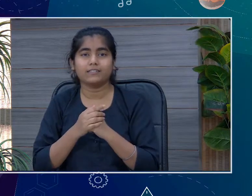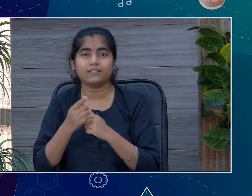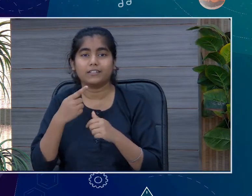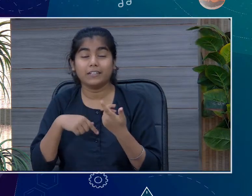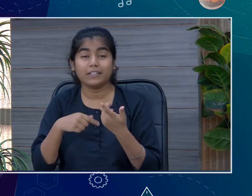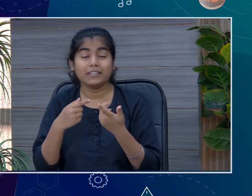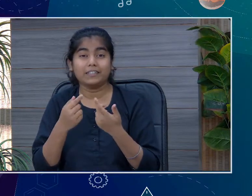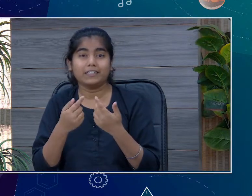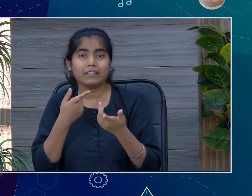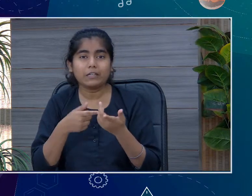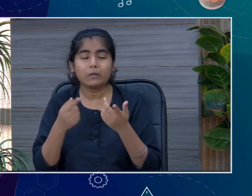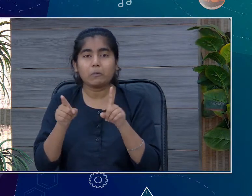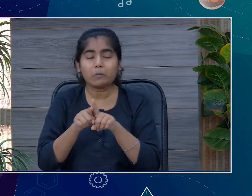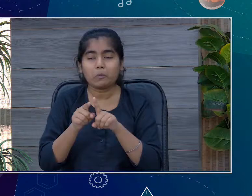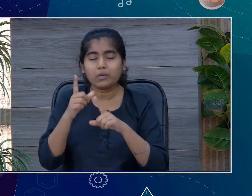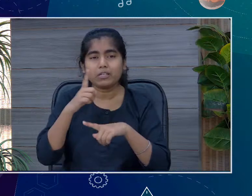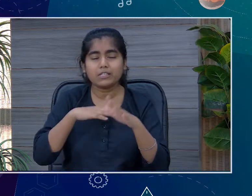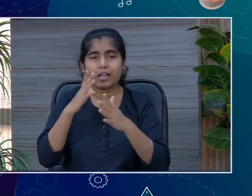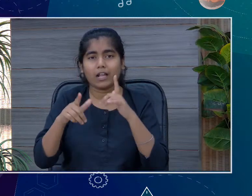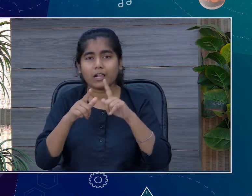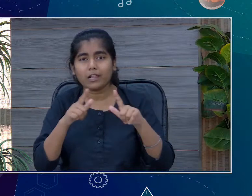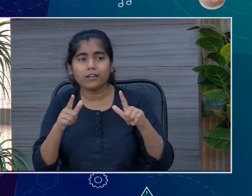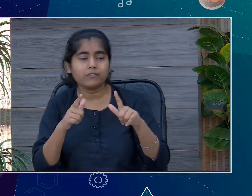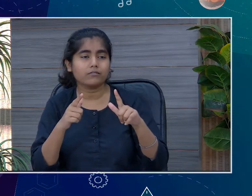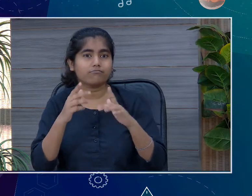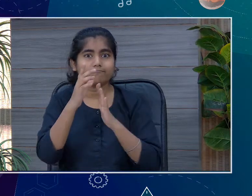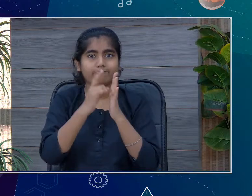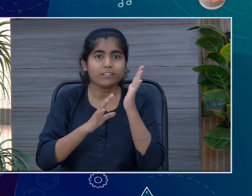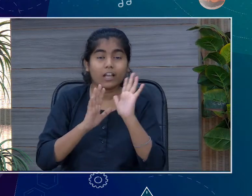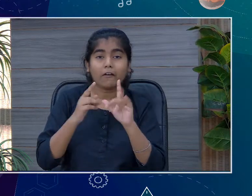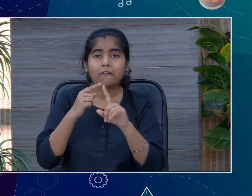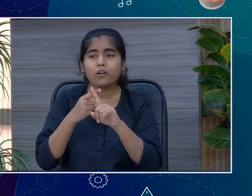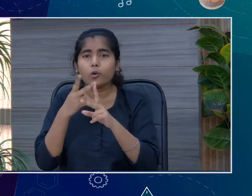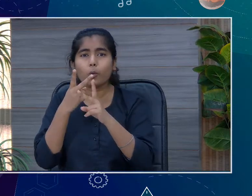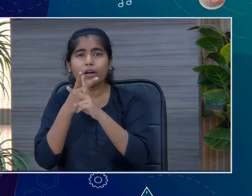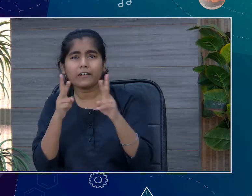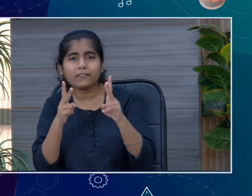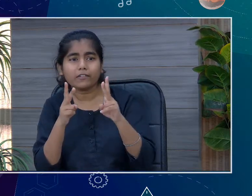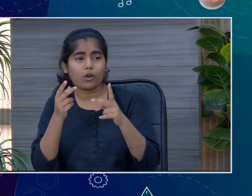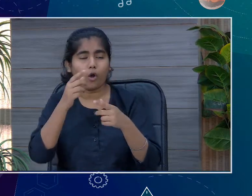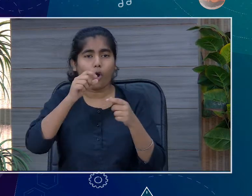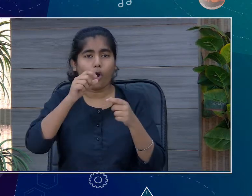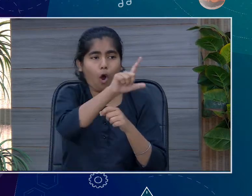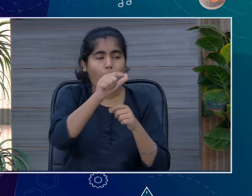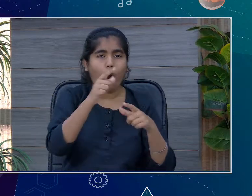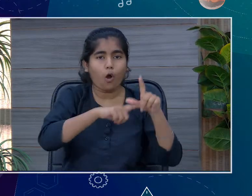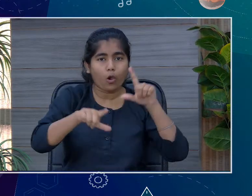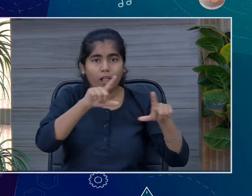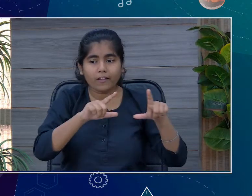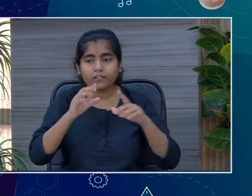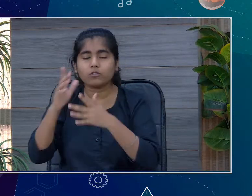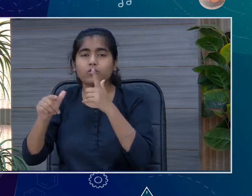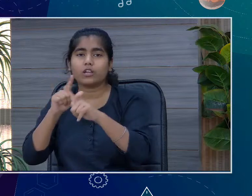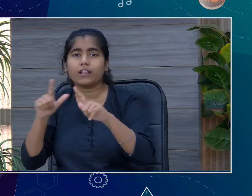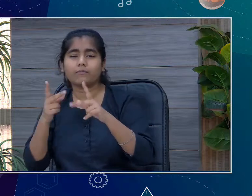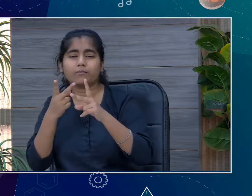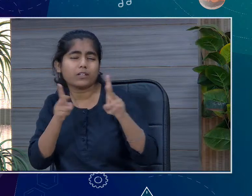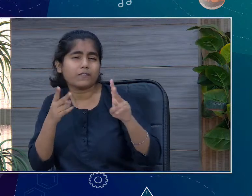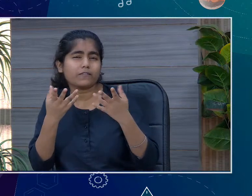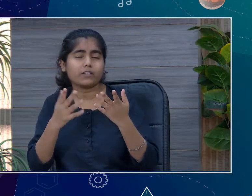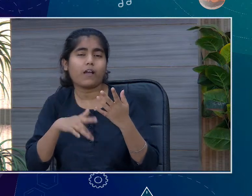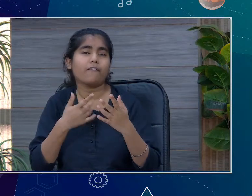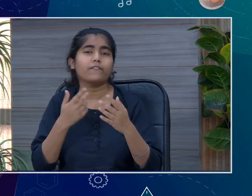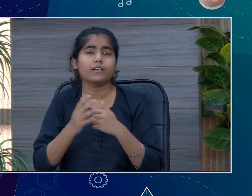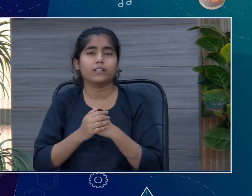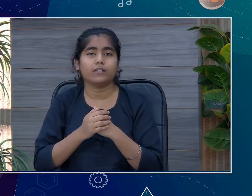intensive scope. So what is the difference between other language or this sign language? If we can put some light on it, then we will proceed